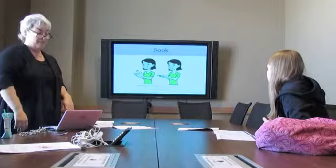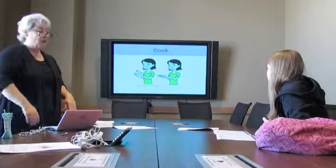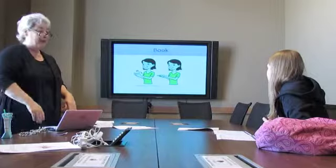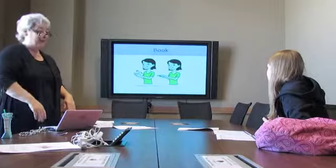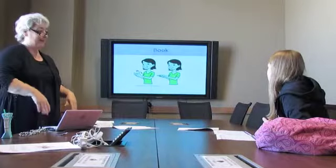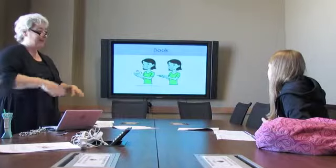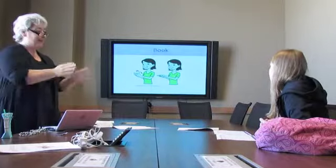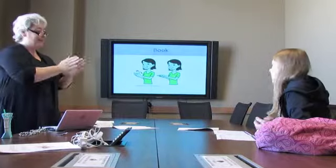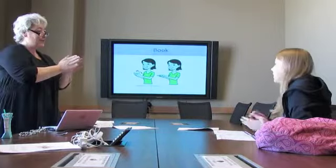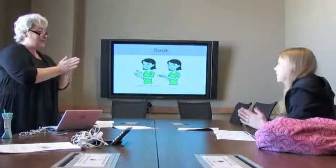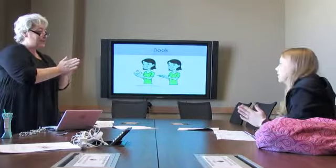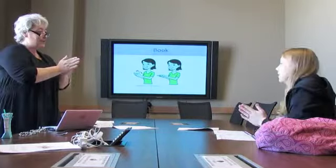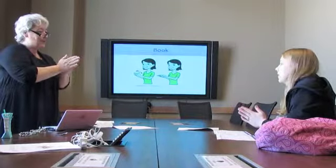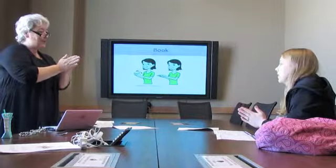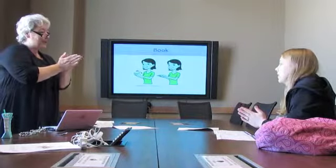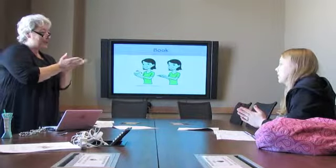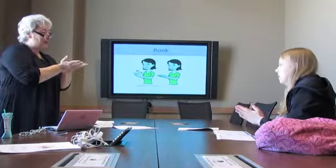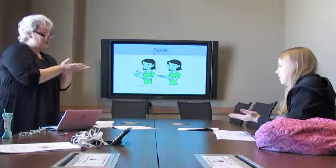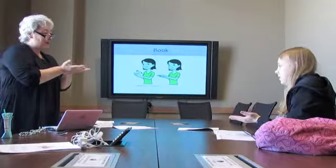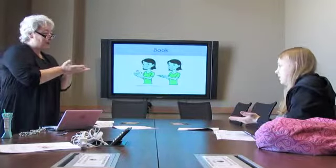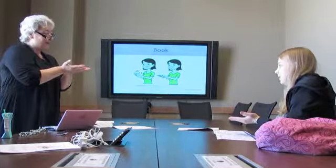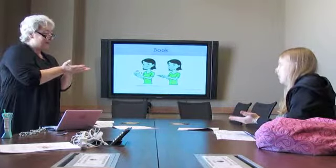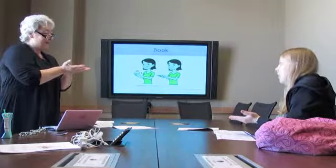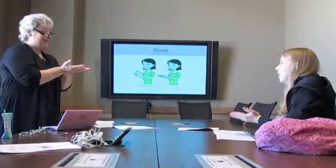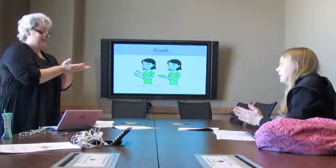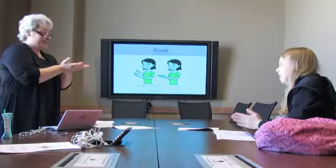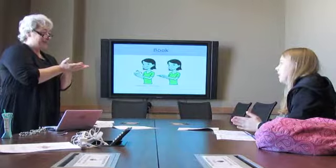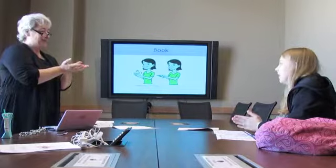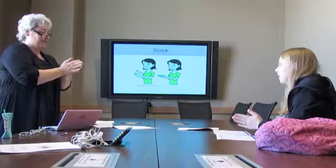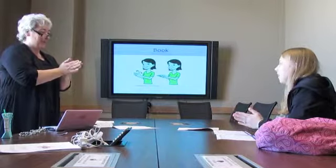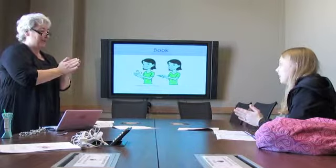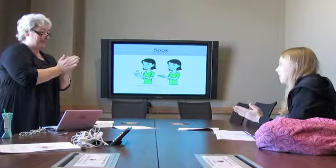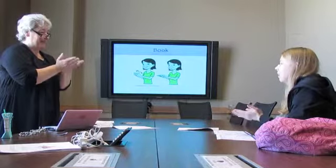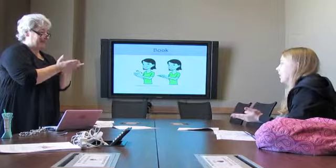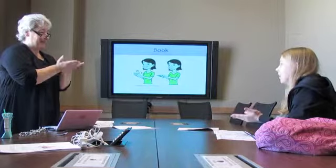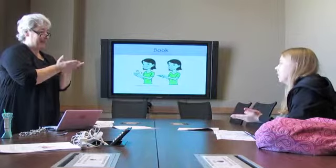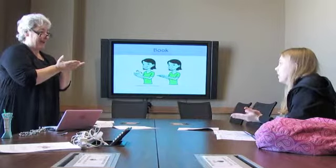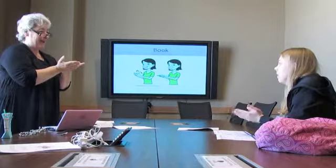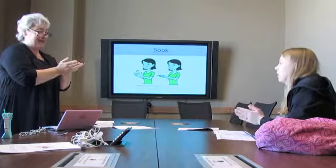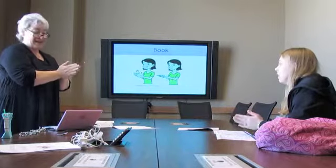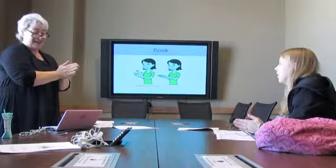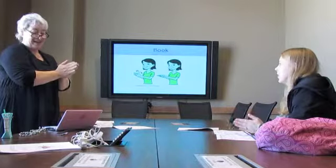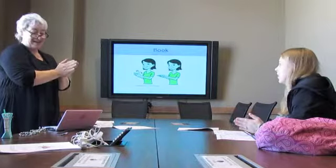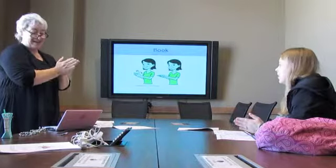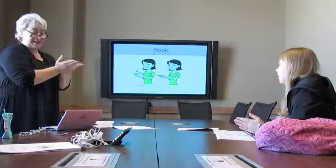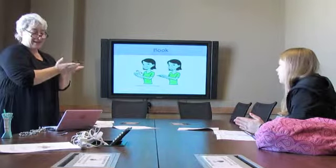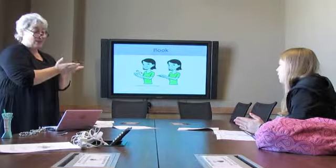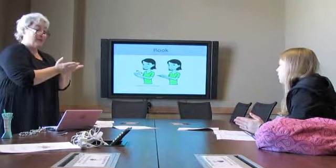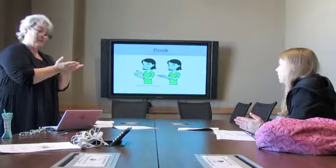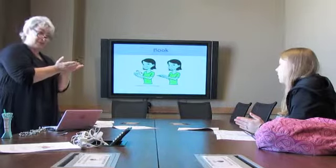Book. You want to read a book to your babies and or